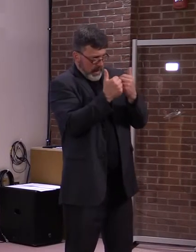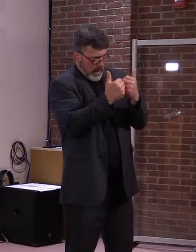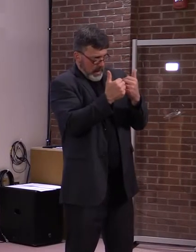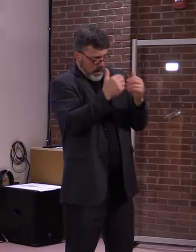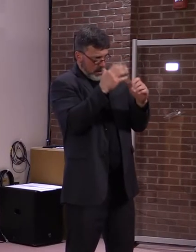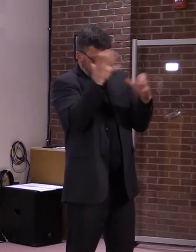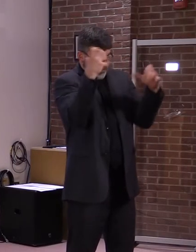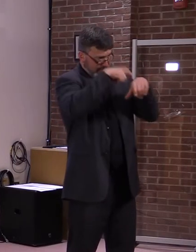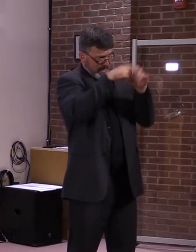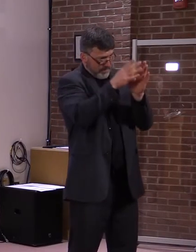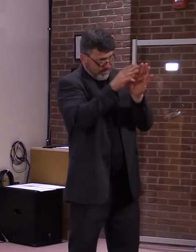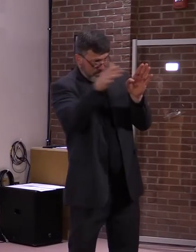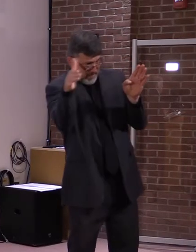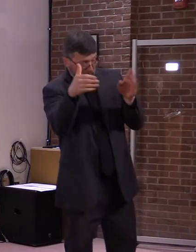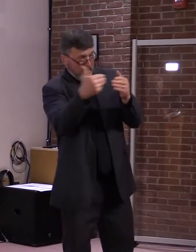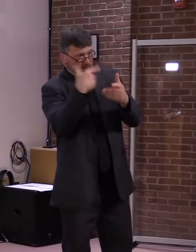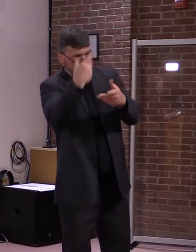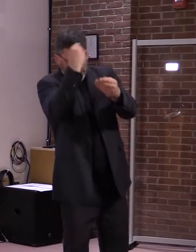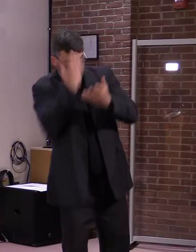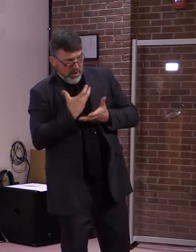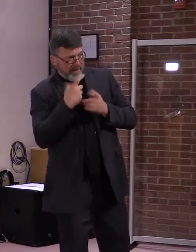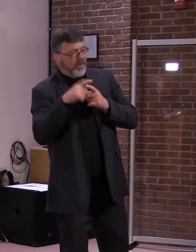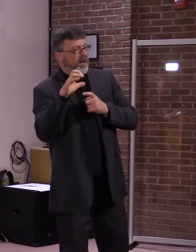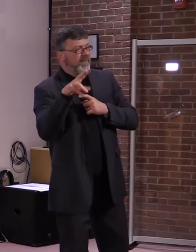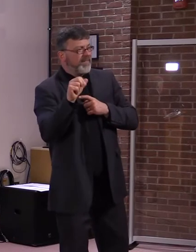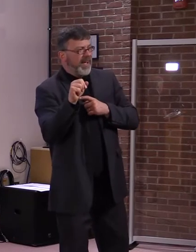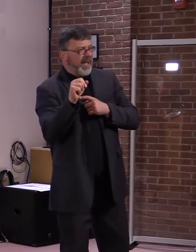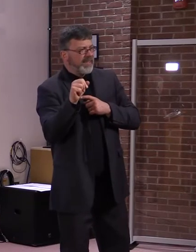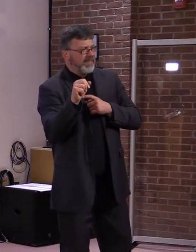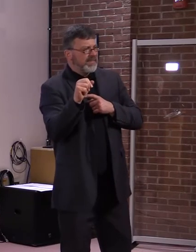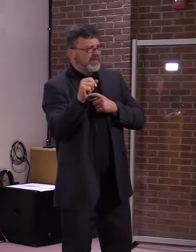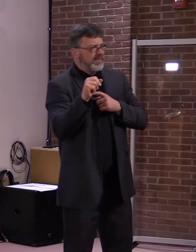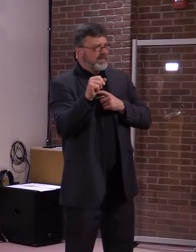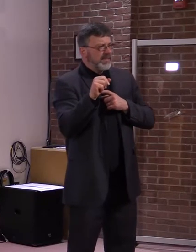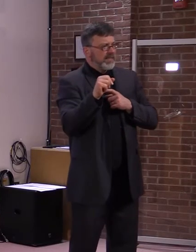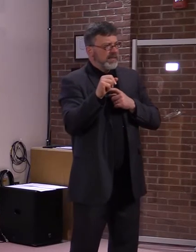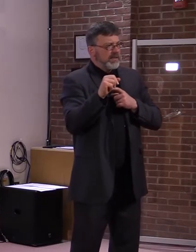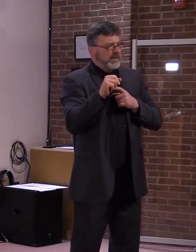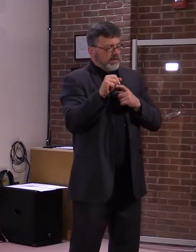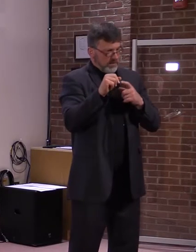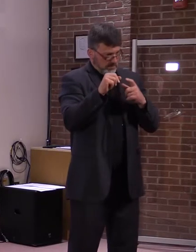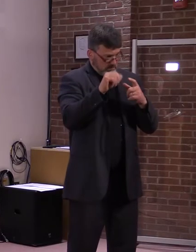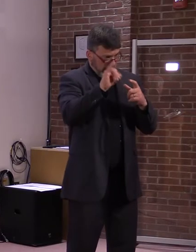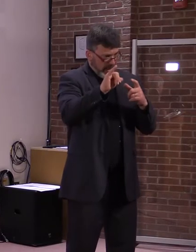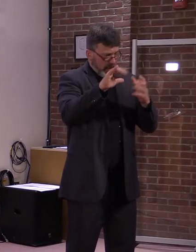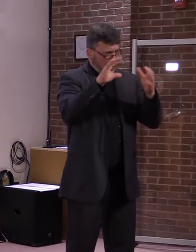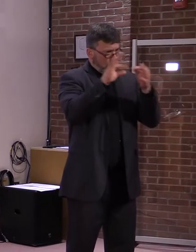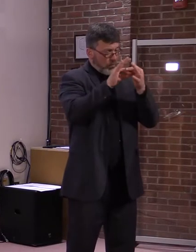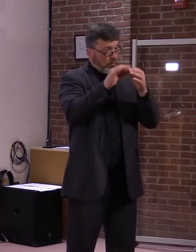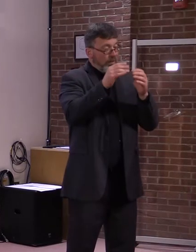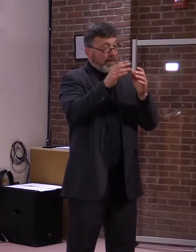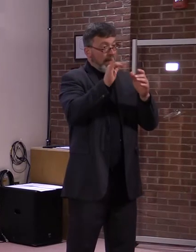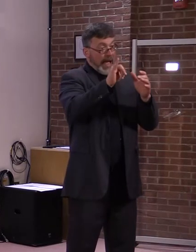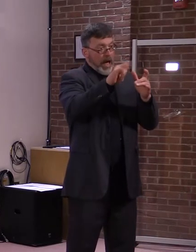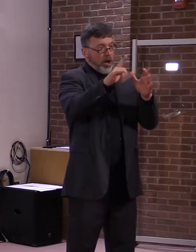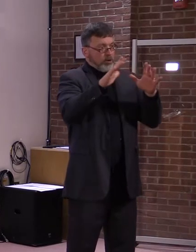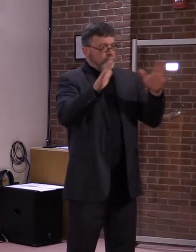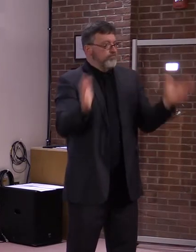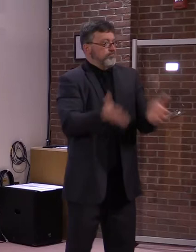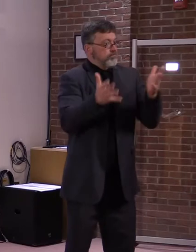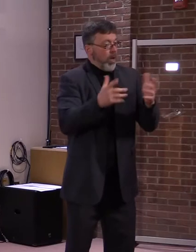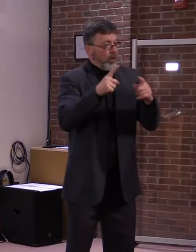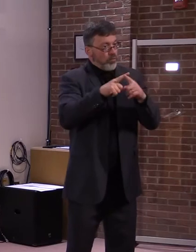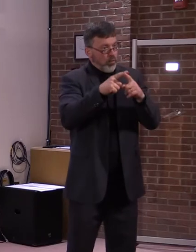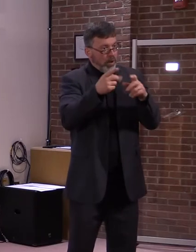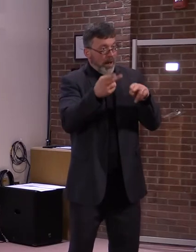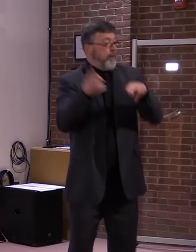impact on uptake on vaccine? Did I interpret that right? Yeah. Well, we